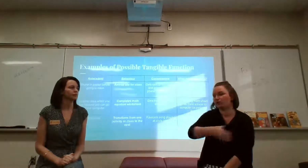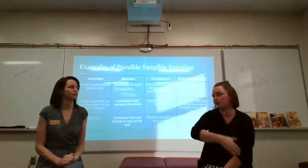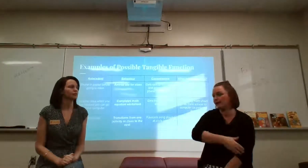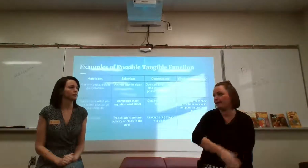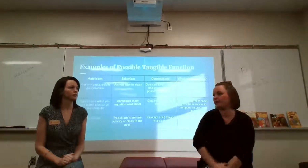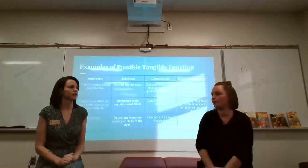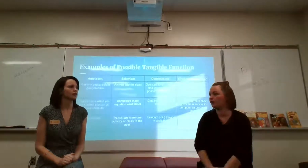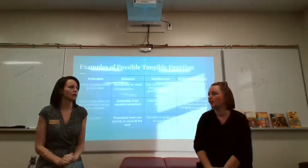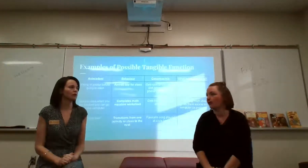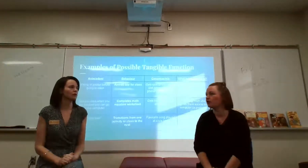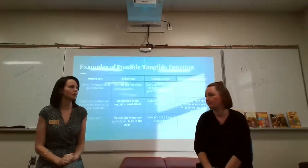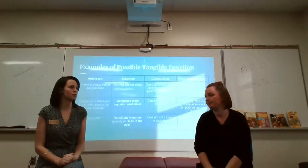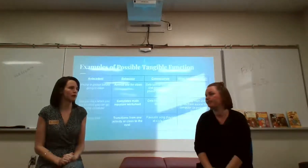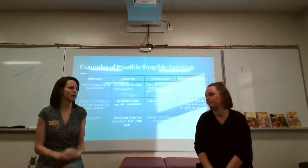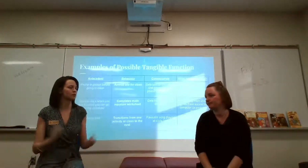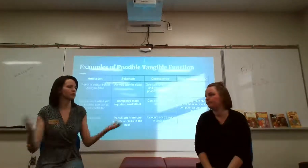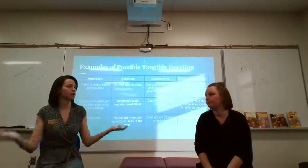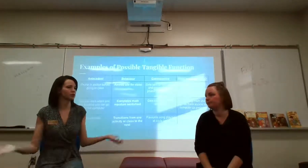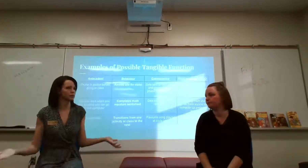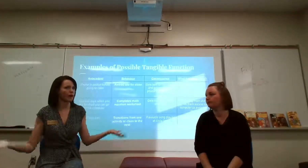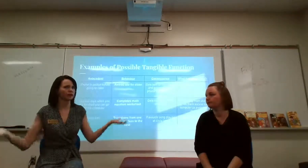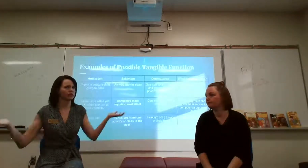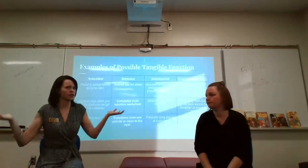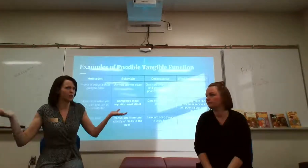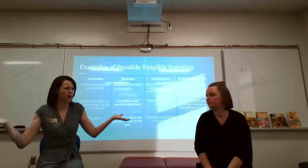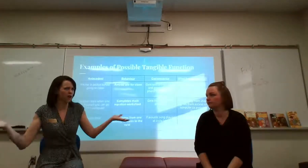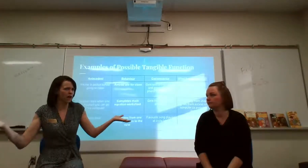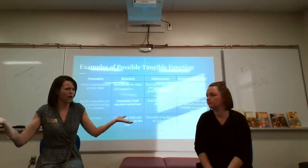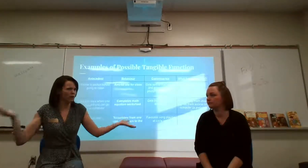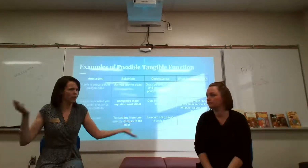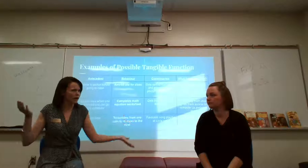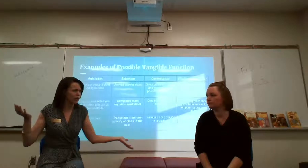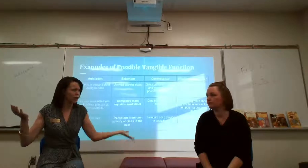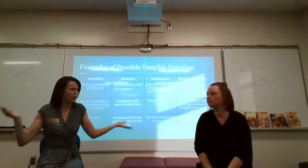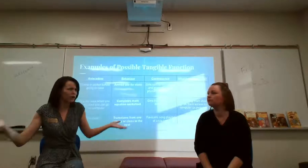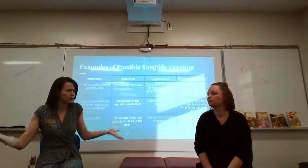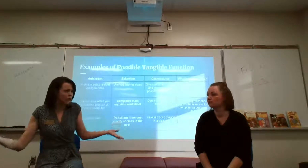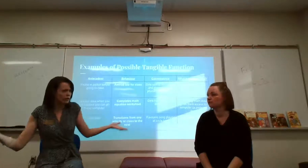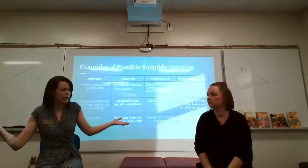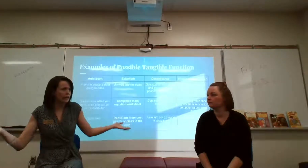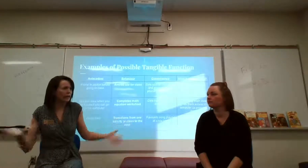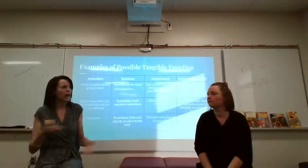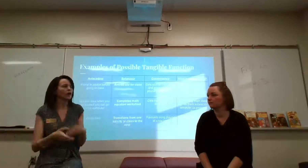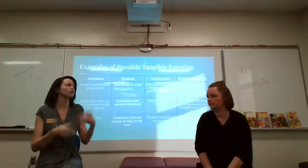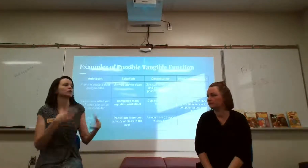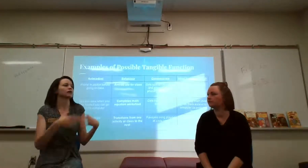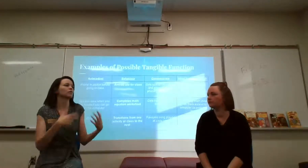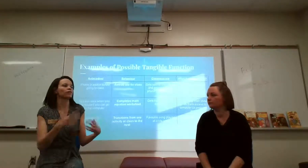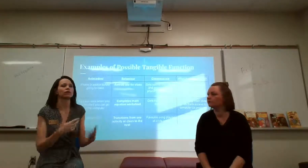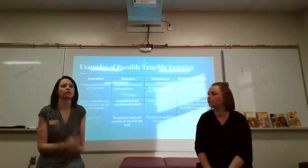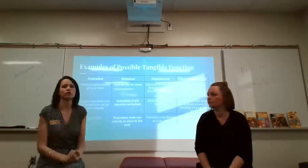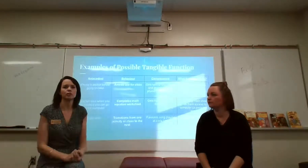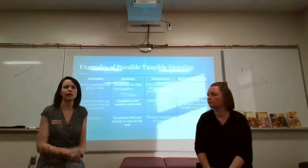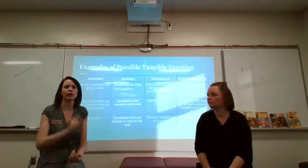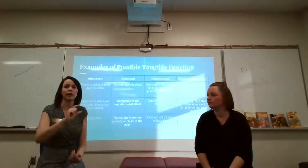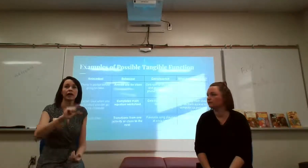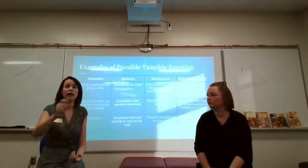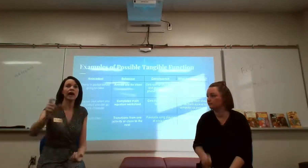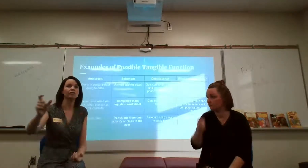to expand. That's right. Once people stop asking me questions back, like, did you want one? Are you pointing at one? What are you saying, lady? And once I'm more reinforced by, like, can I have